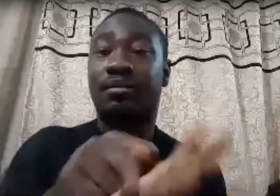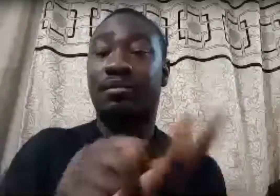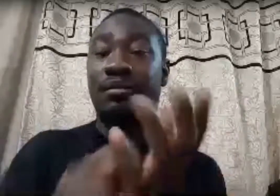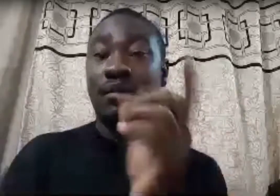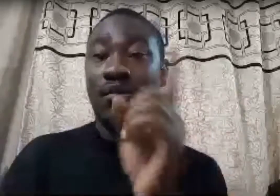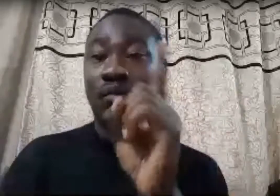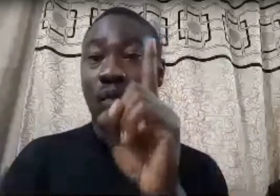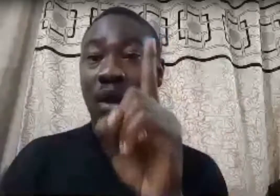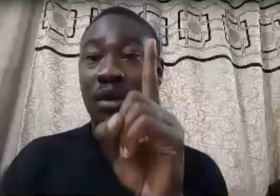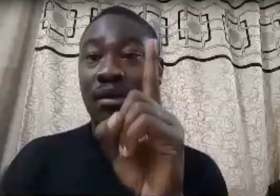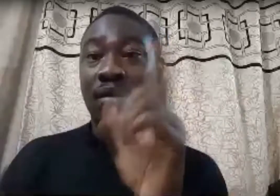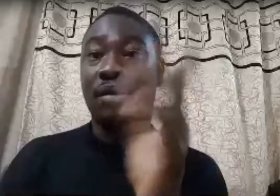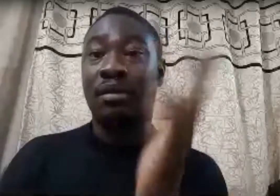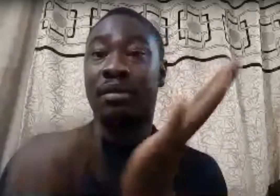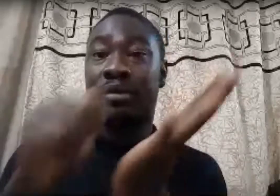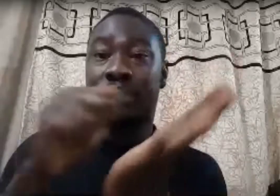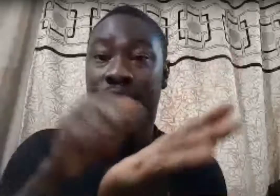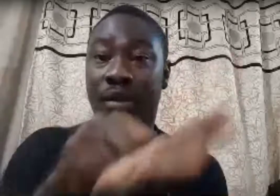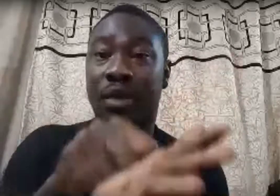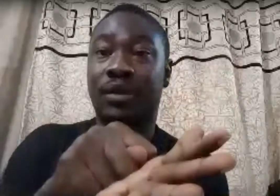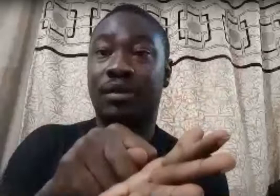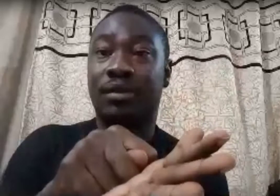1,000. I'm sorry, I'm using both hands. You can use